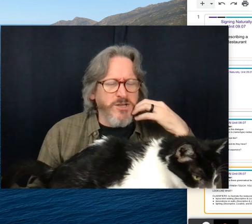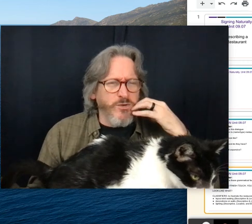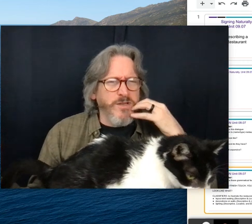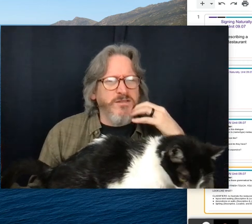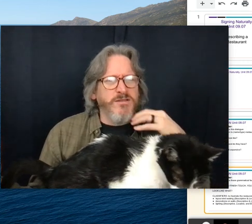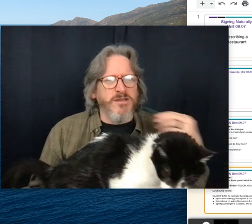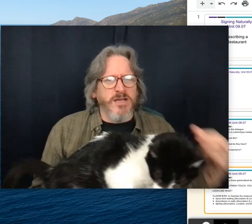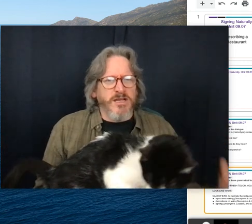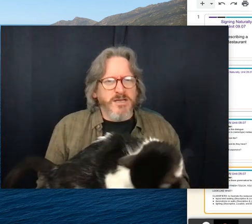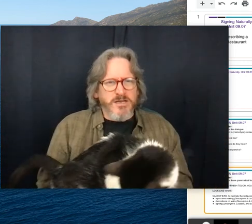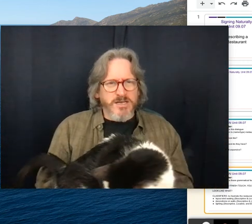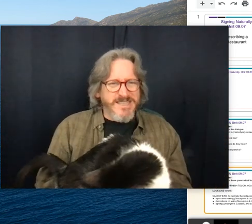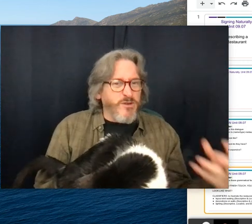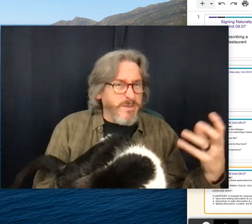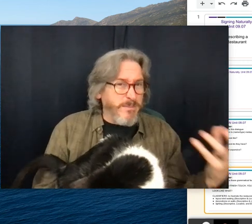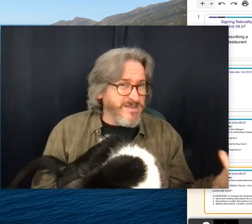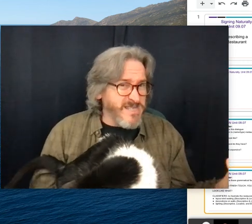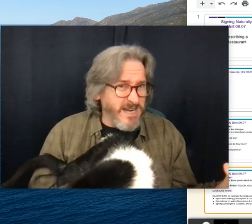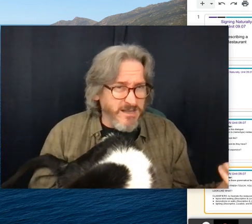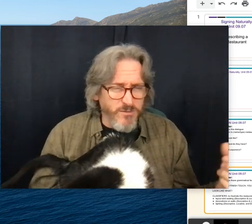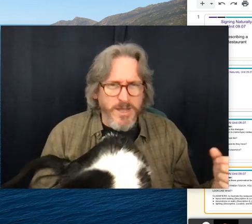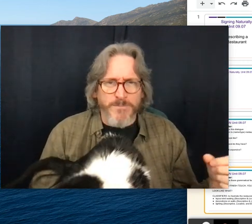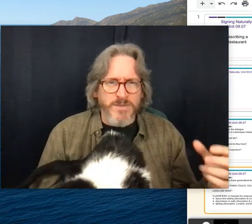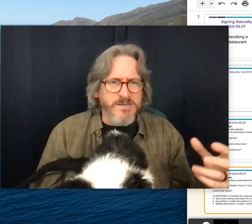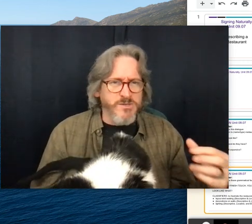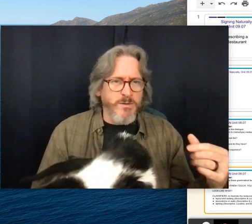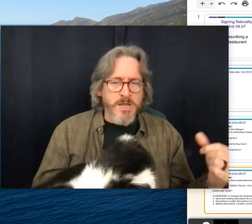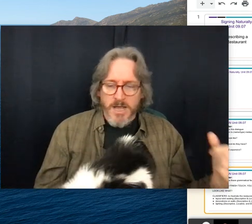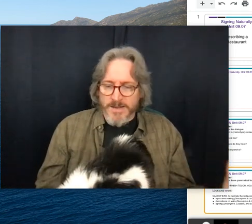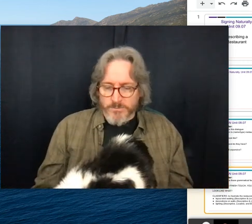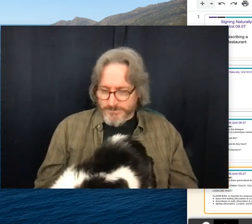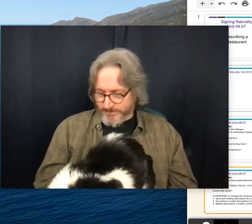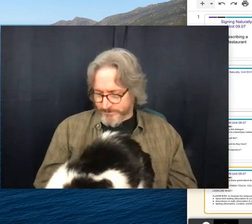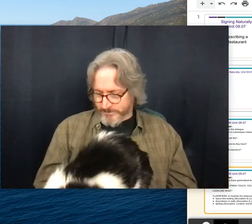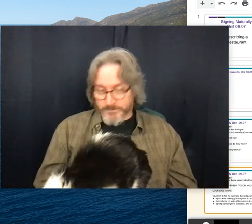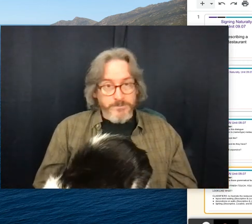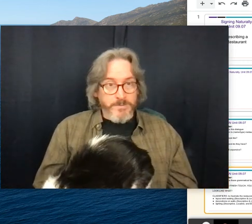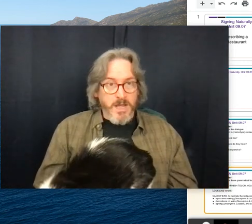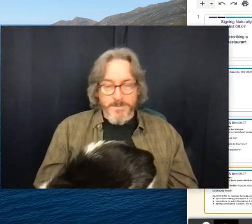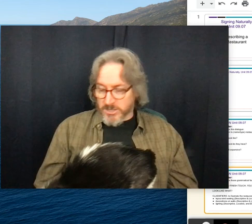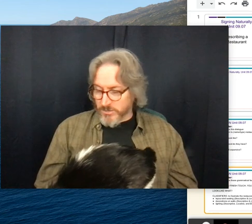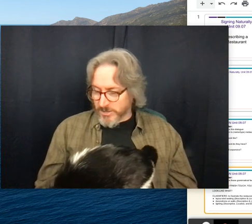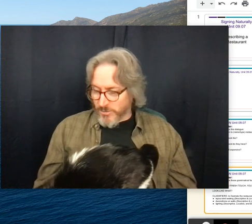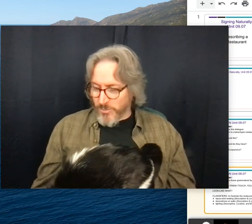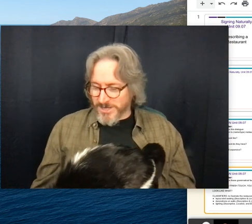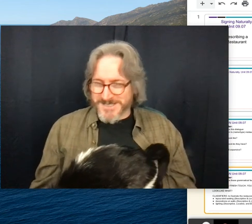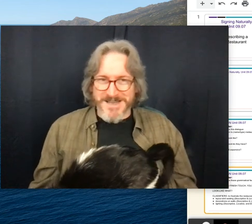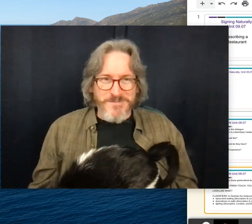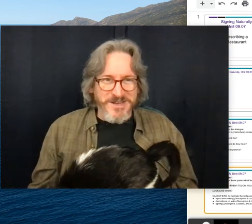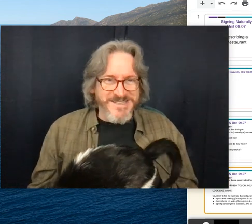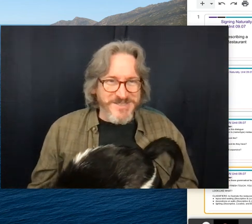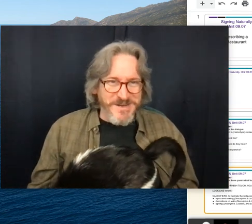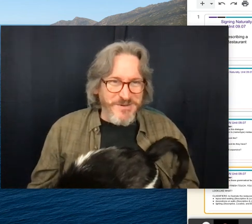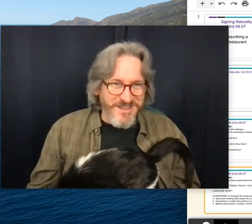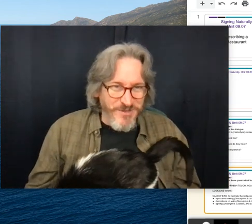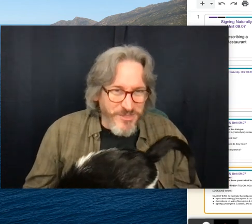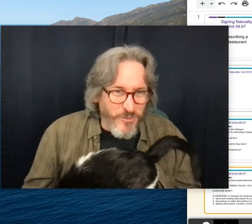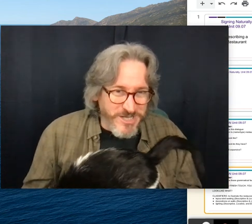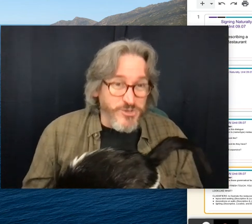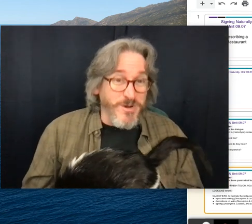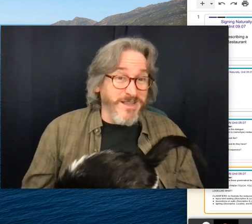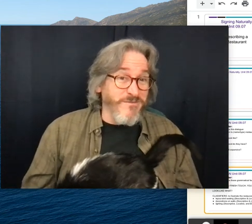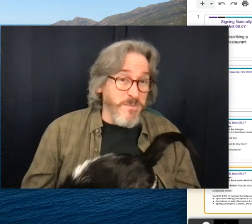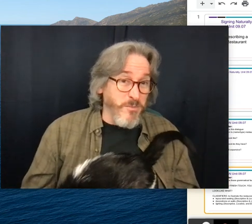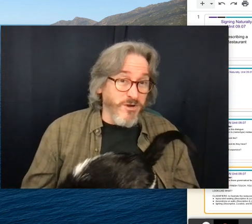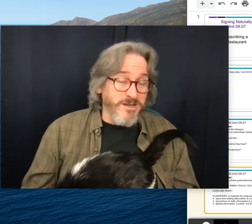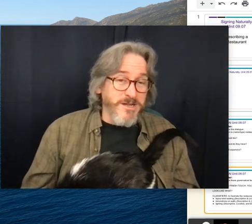that I normally do with different people signing the vocab. So I'm including the ones, I'm going to do a separate thing with the